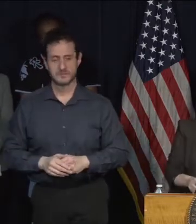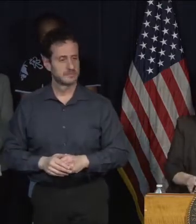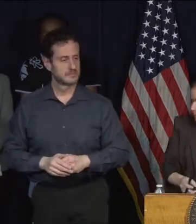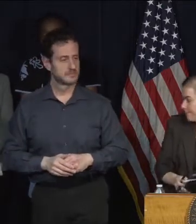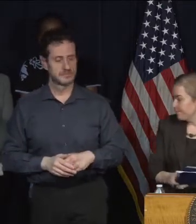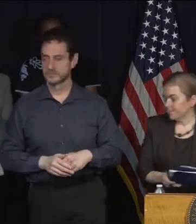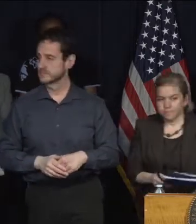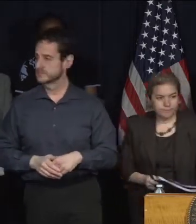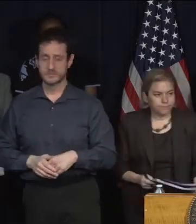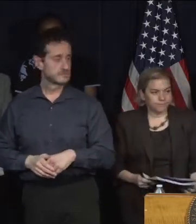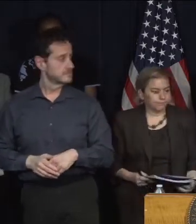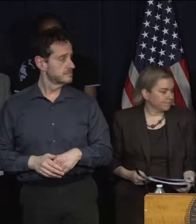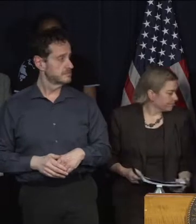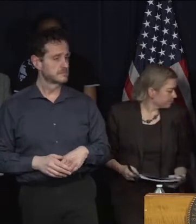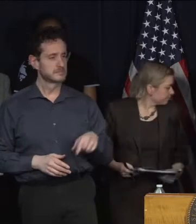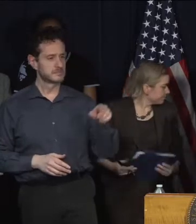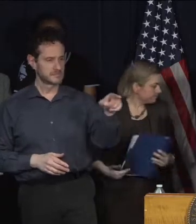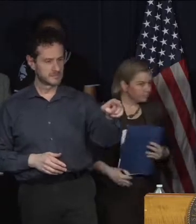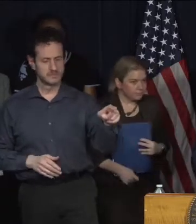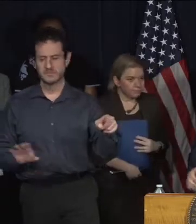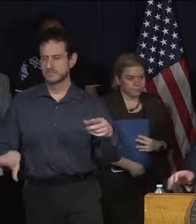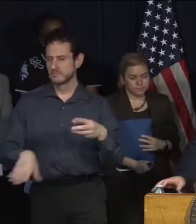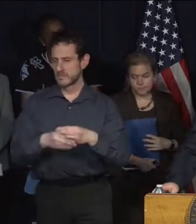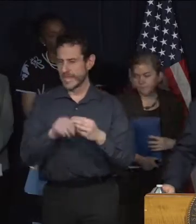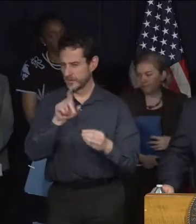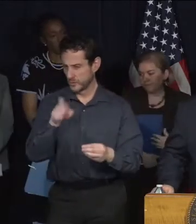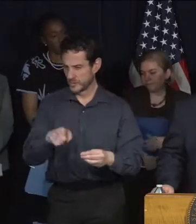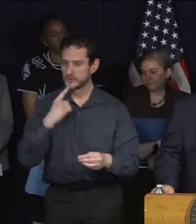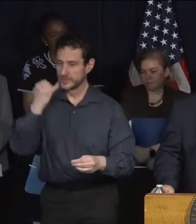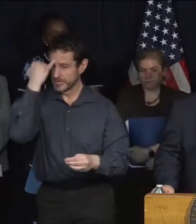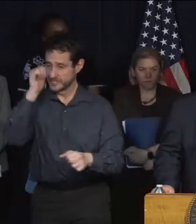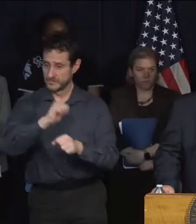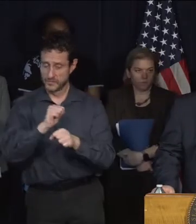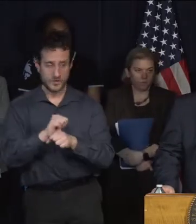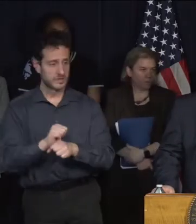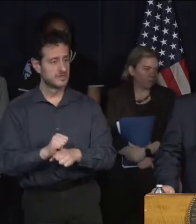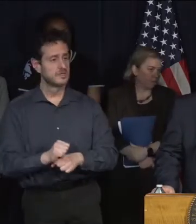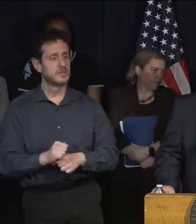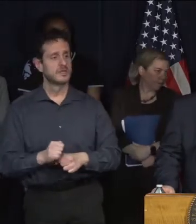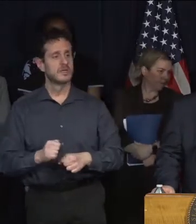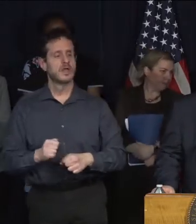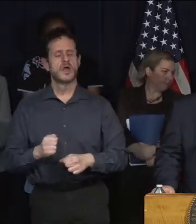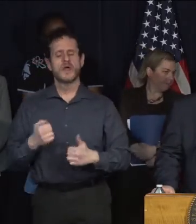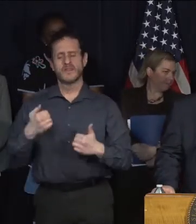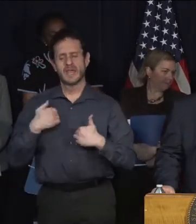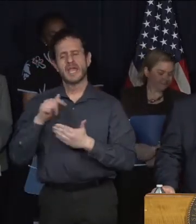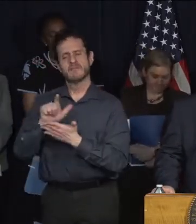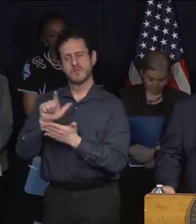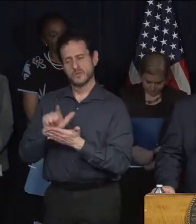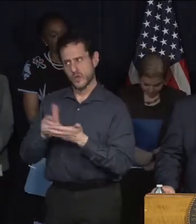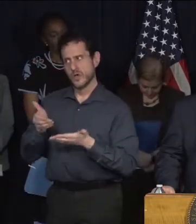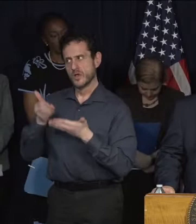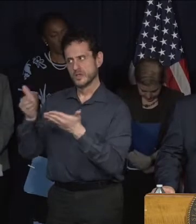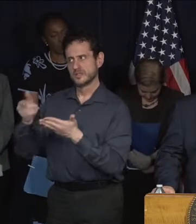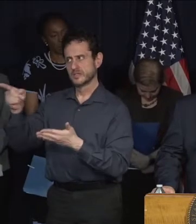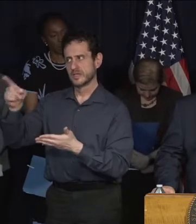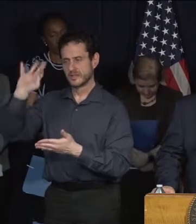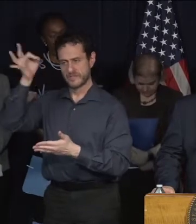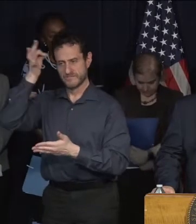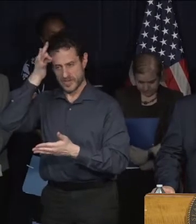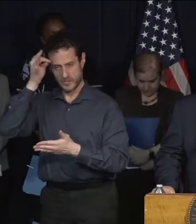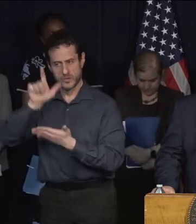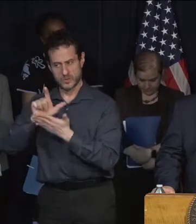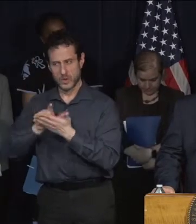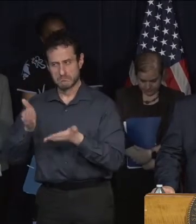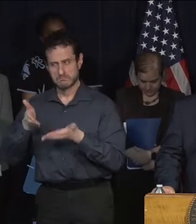have a follow-up question that's related to the ID court. There's legislation that has been introduced on Capitol Hill that